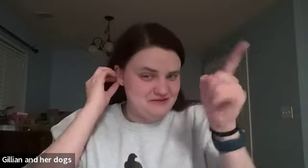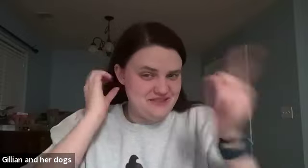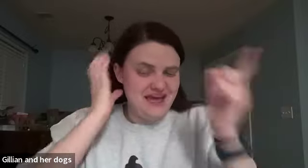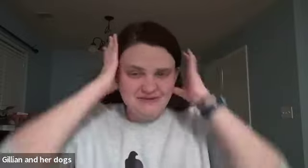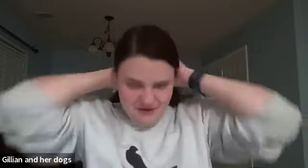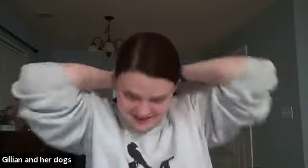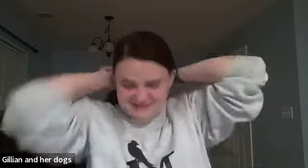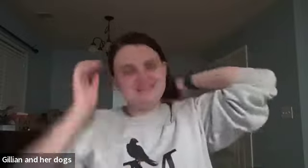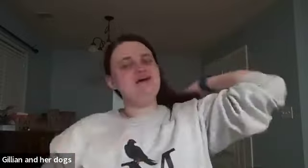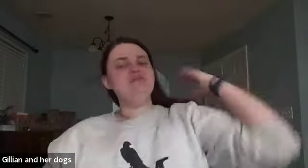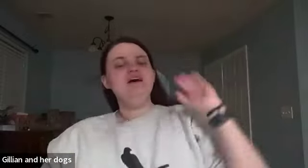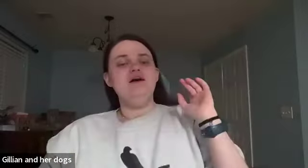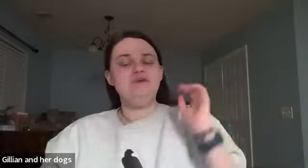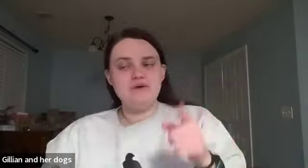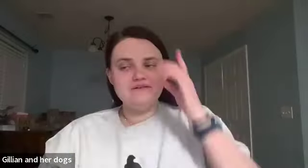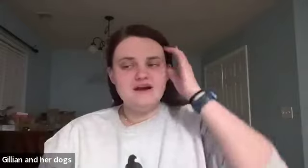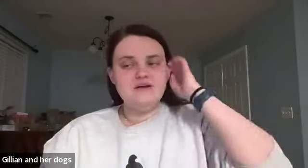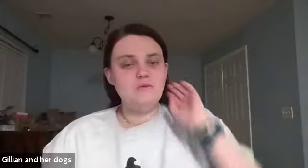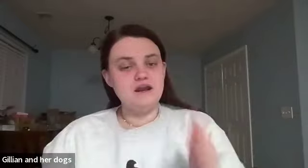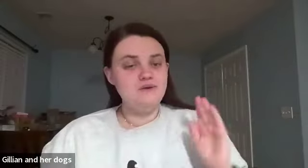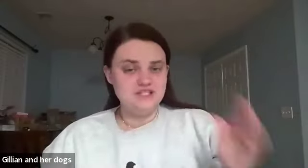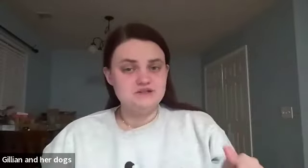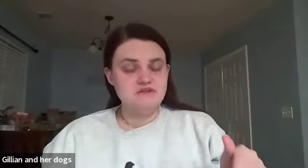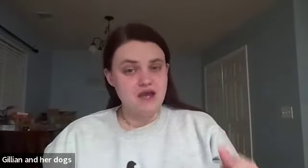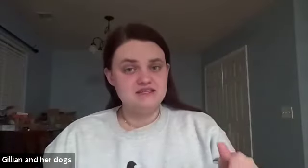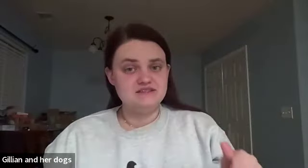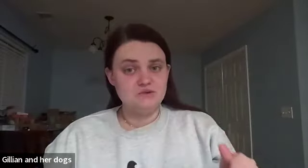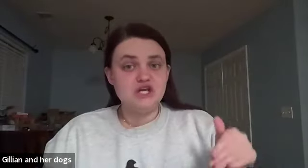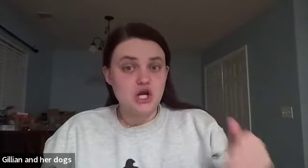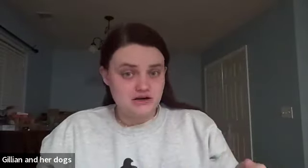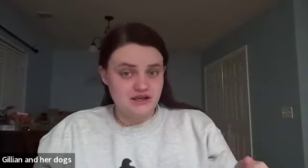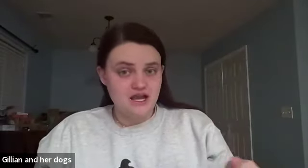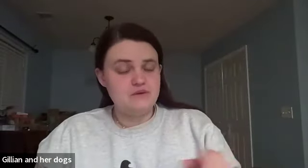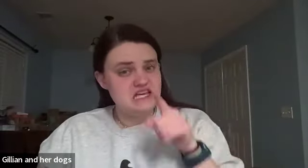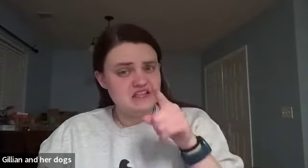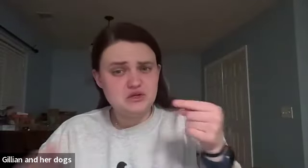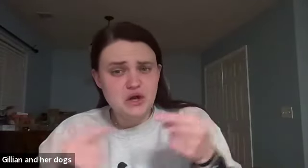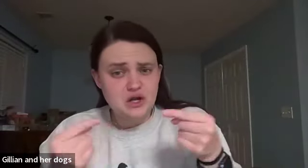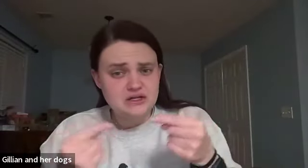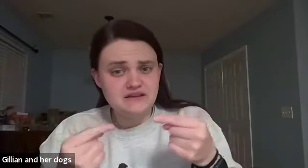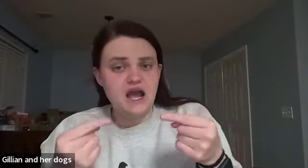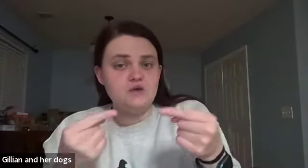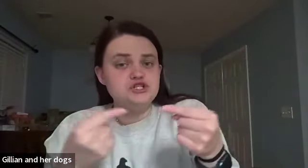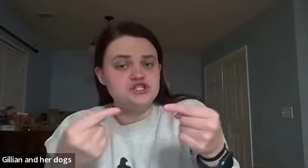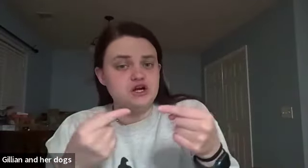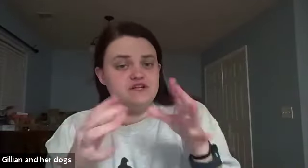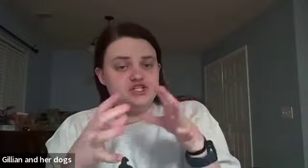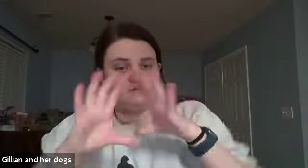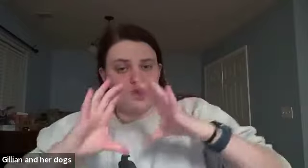one for that. I promise. So, but what I would do is if I'm asking if someone is hurting, I would say like, you hurt? Like I would just start in the general